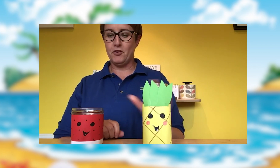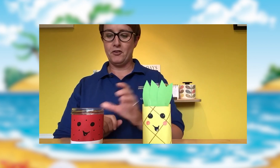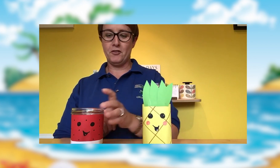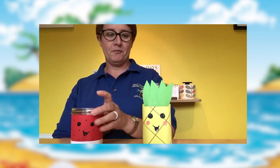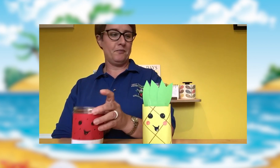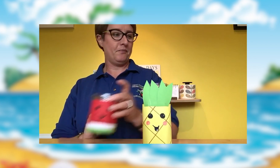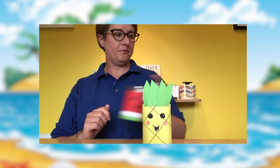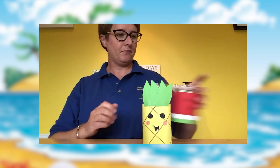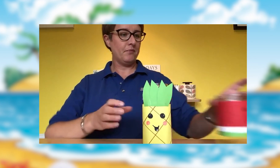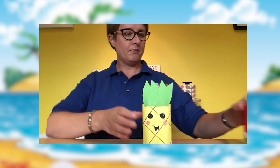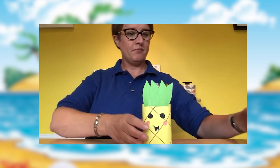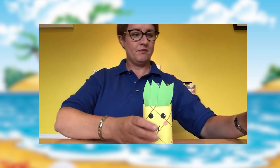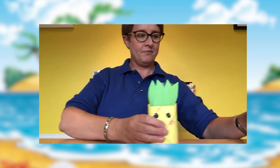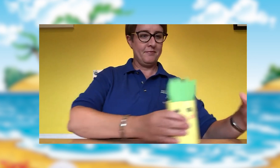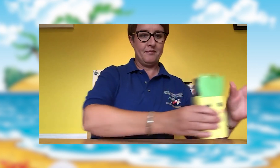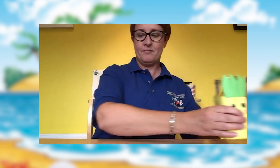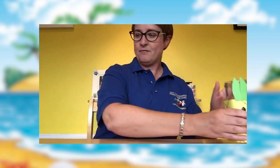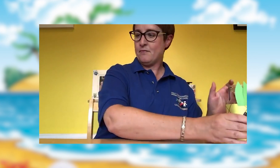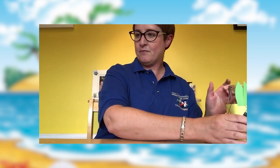Pineapple first.